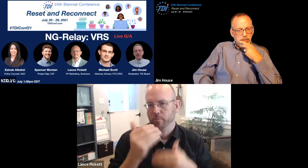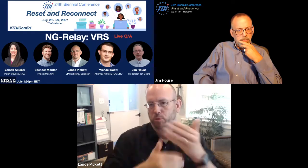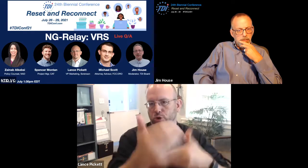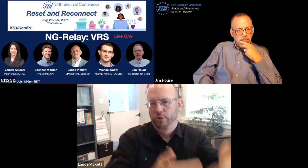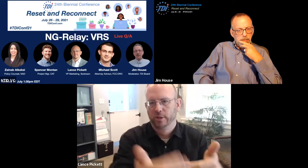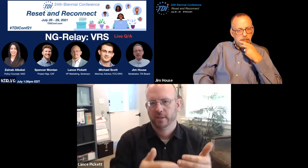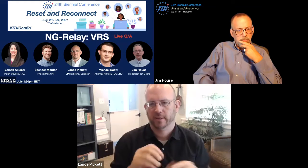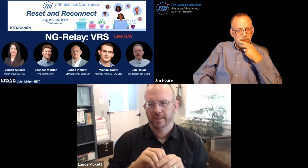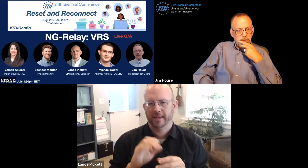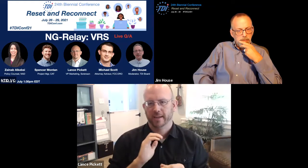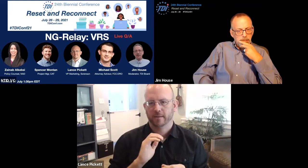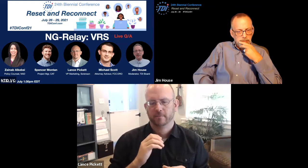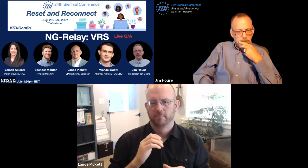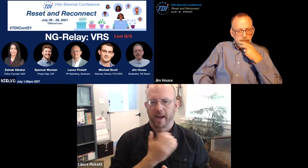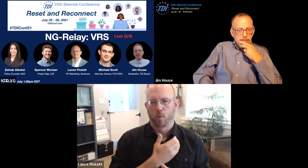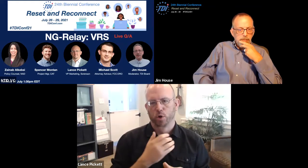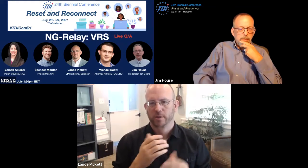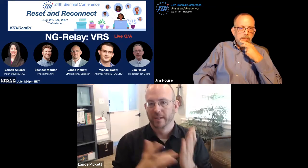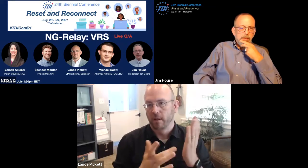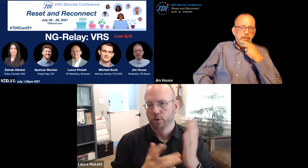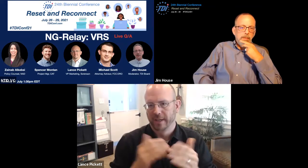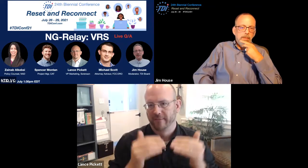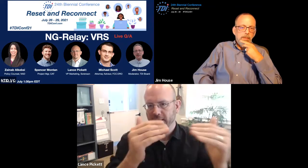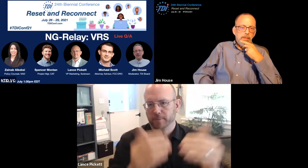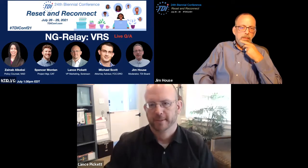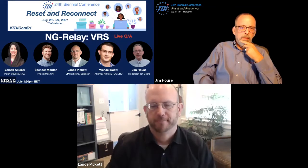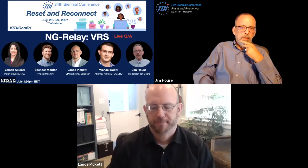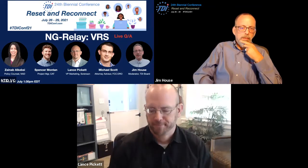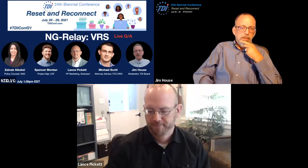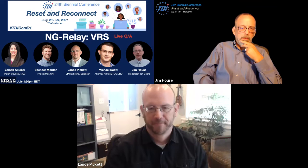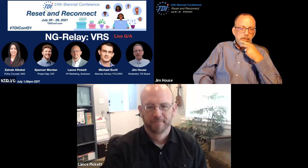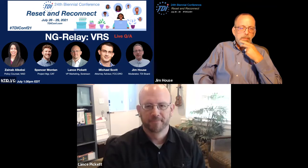need to encourage this type of innovation and progress in our